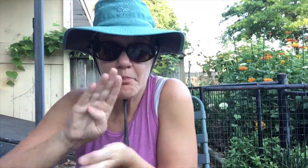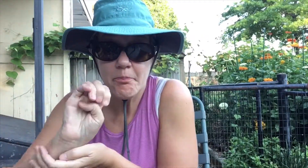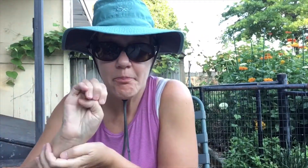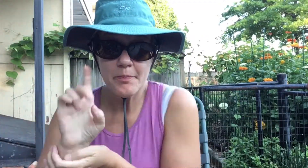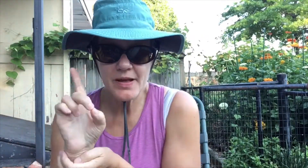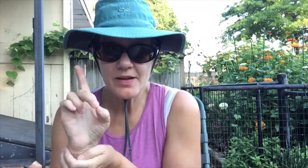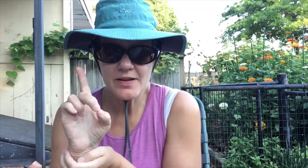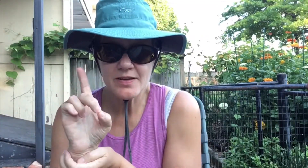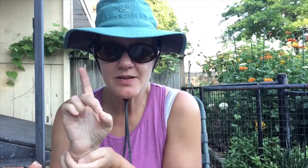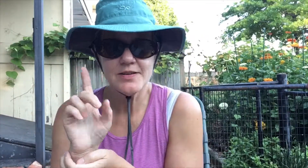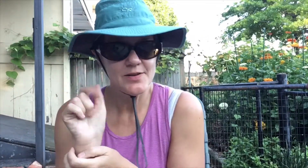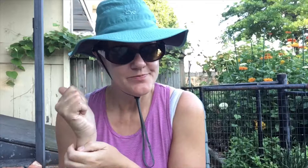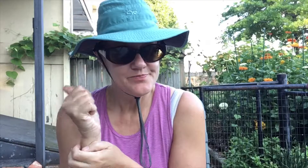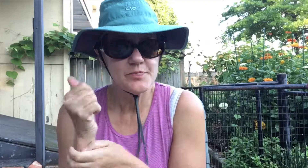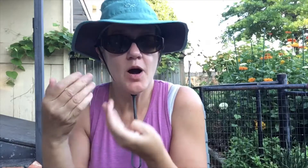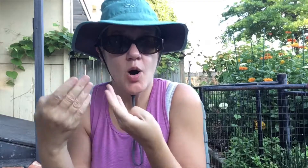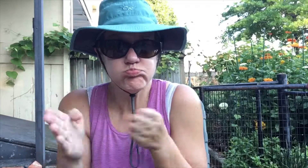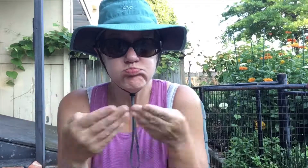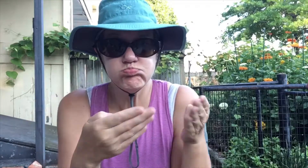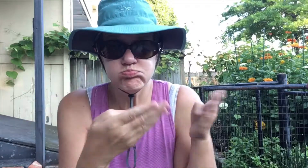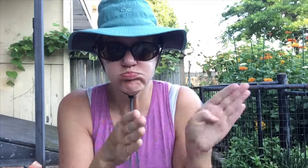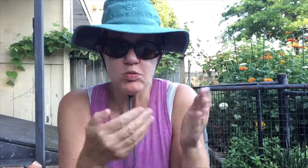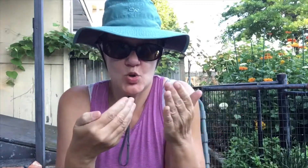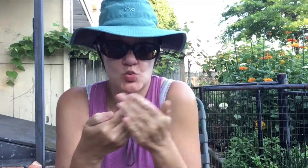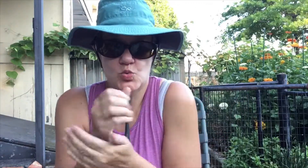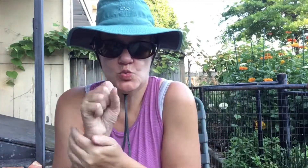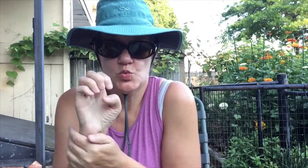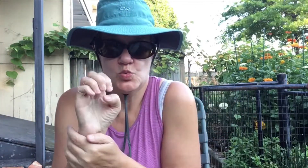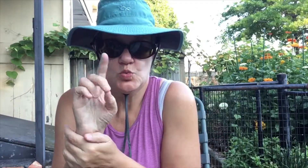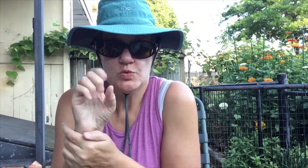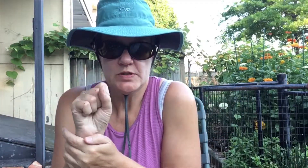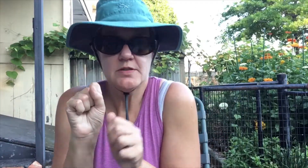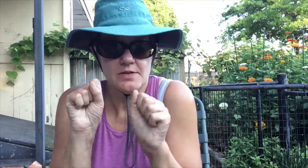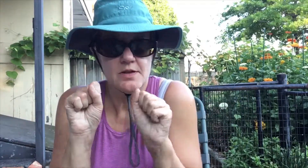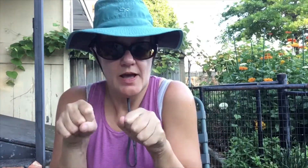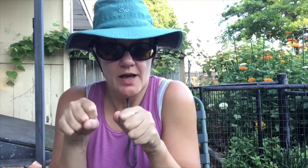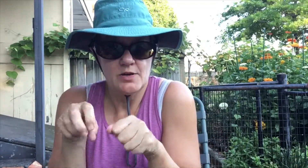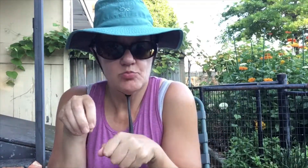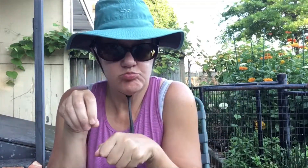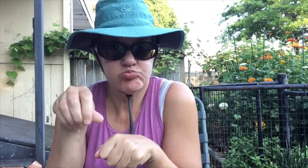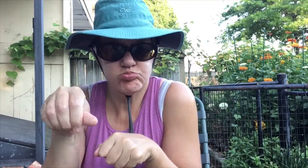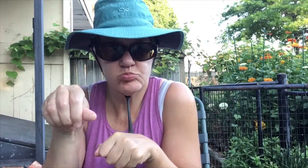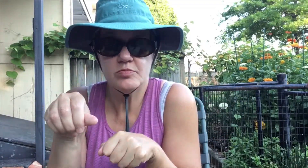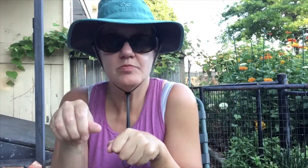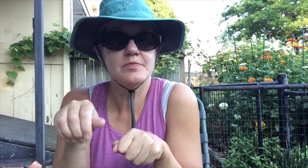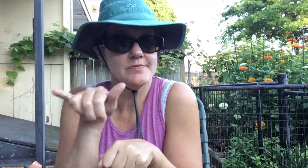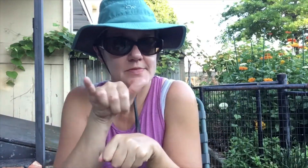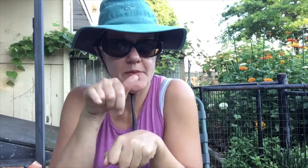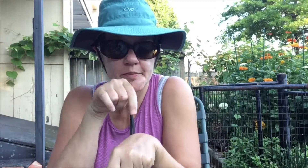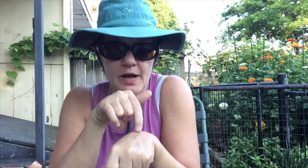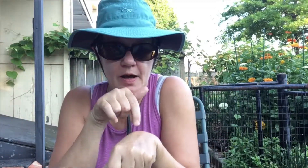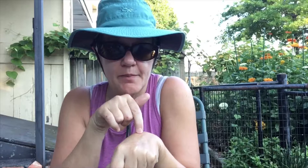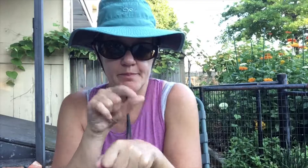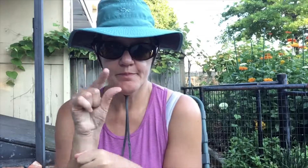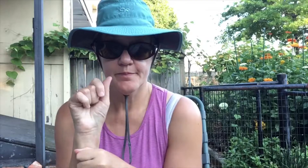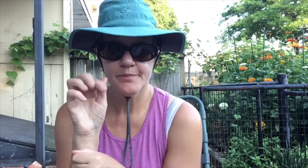Now, do you remember the nursery bed we started? You can either start seeds in flats or in